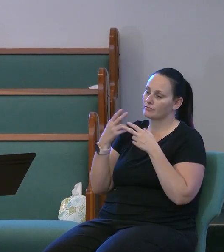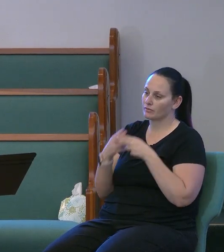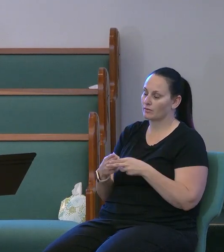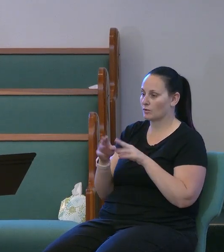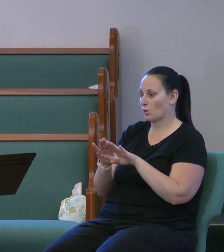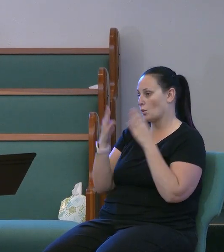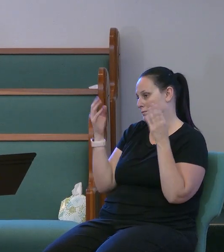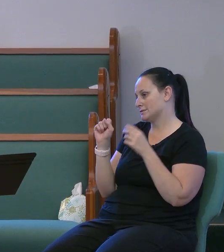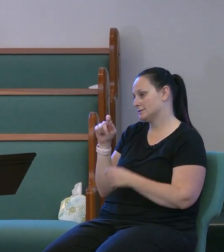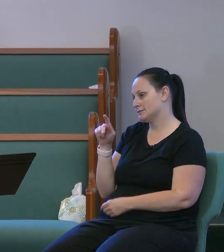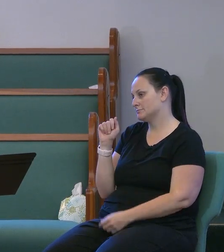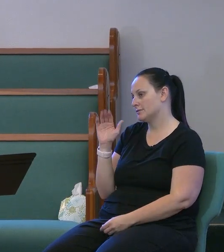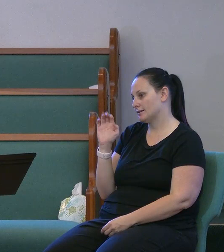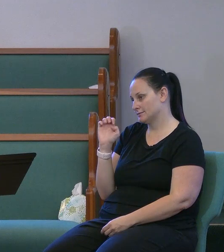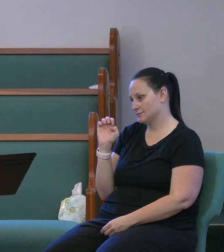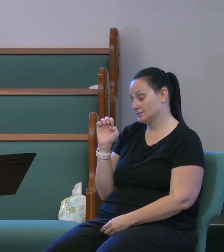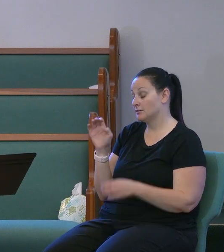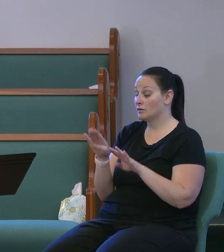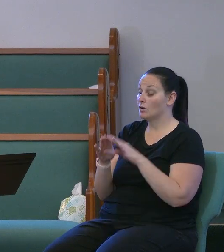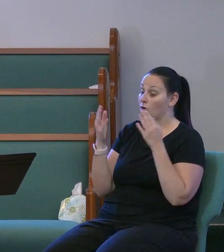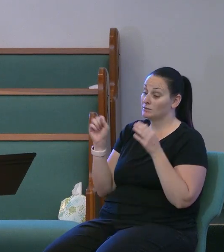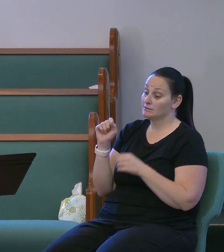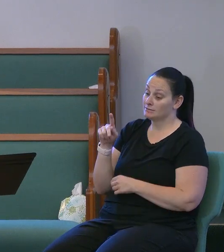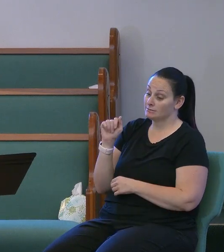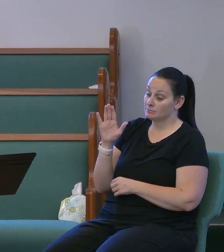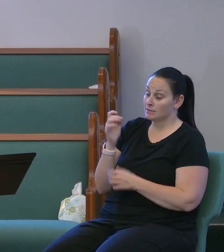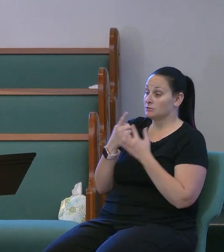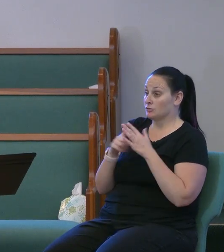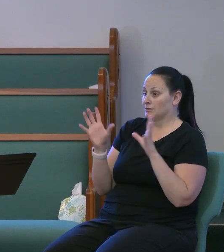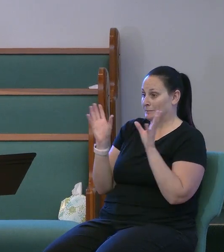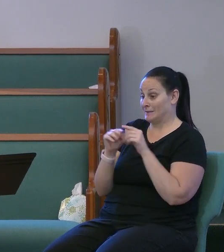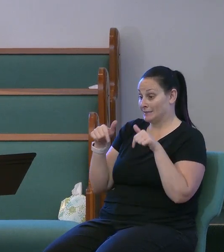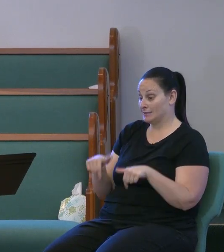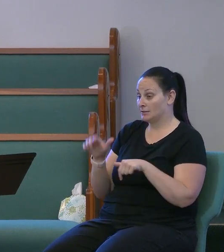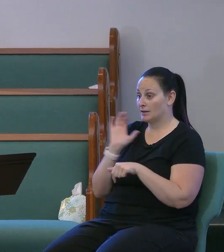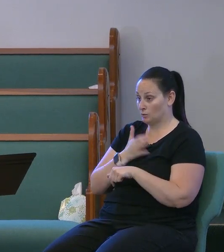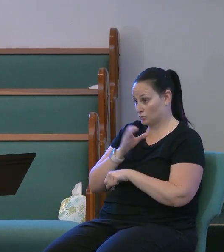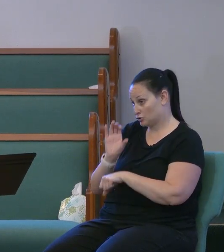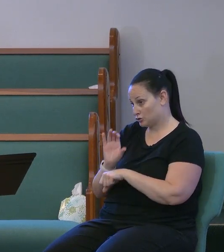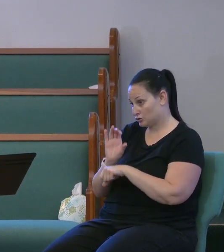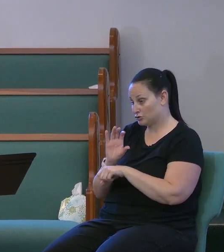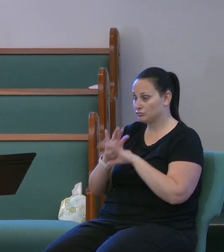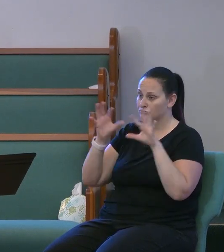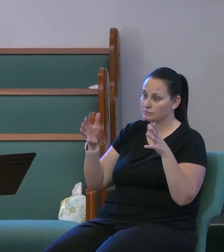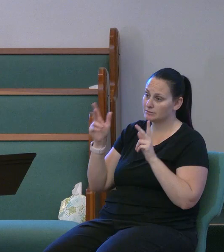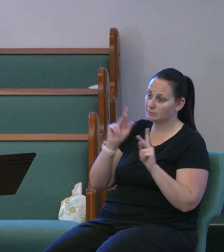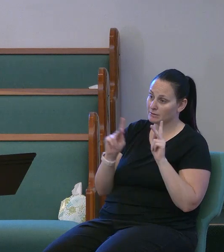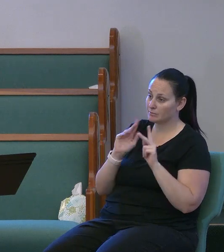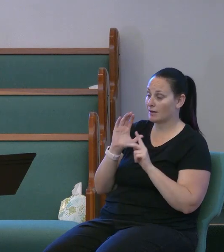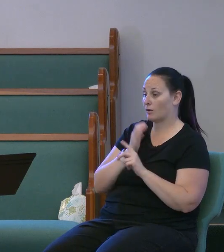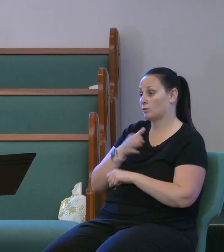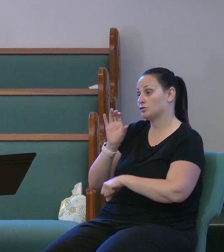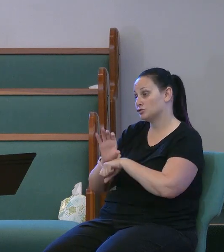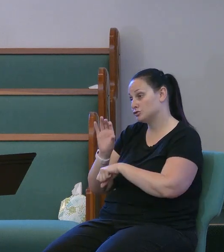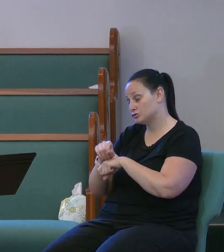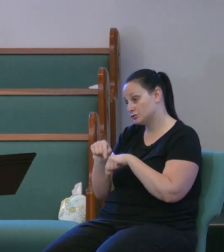Open Space. Open Space began meeting at our church. It is a gathering of people in our